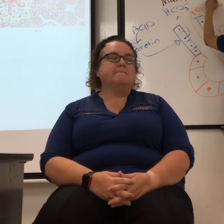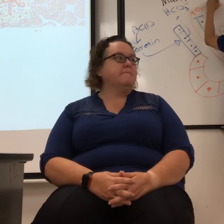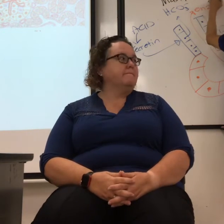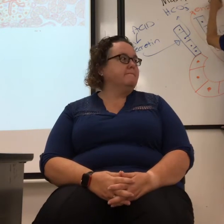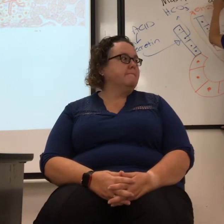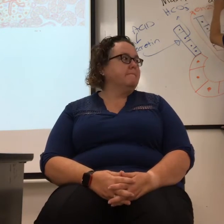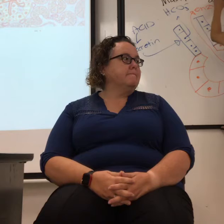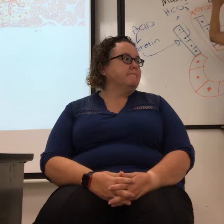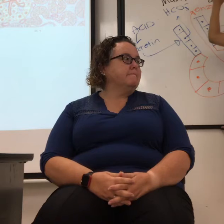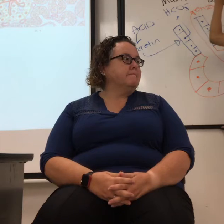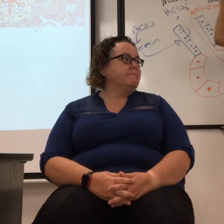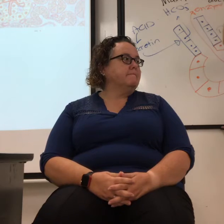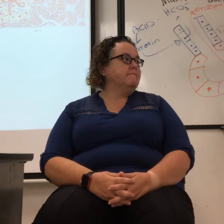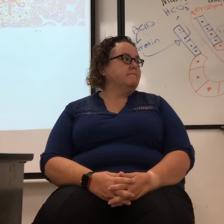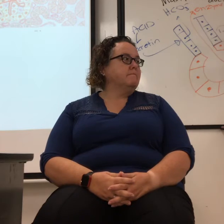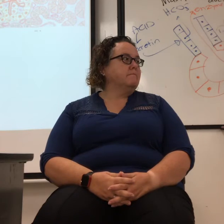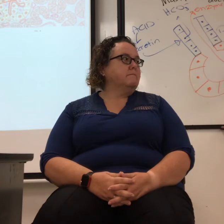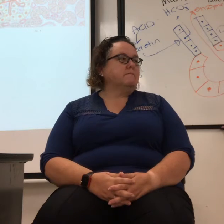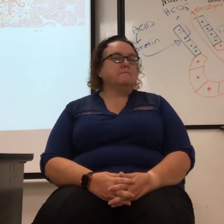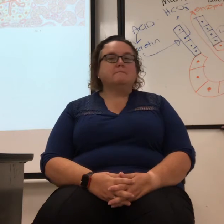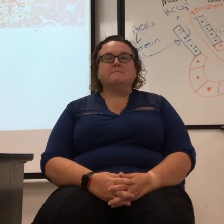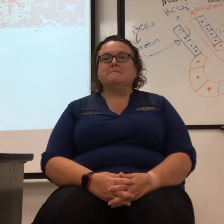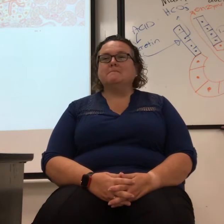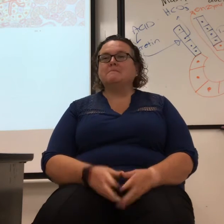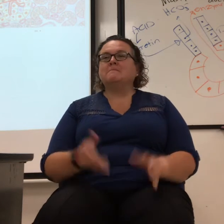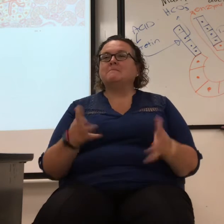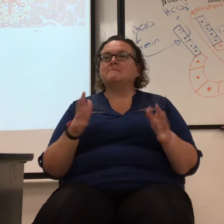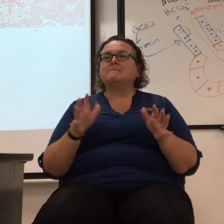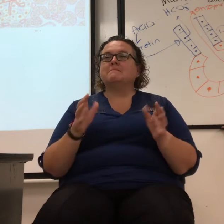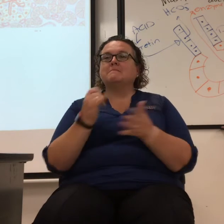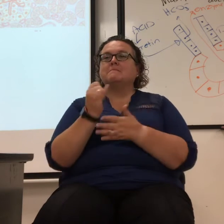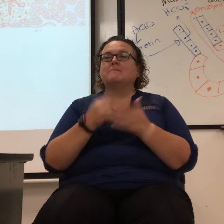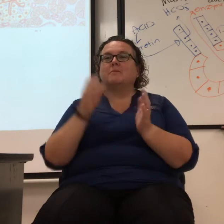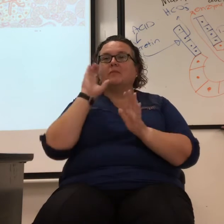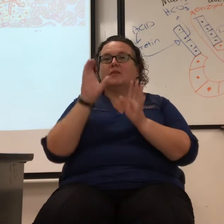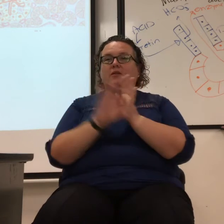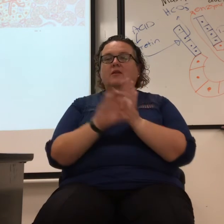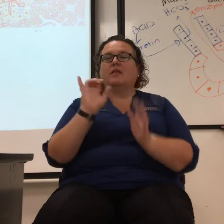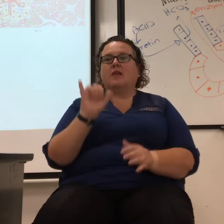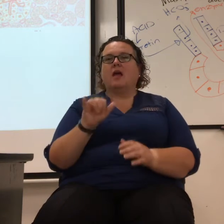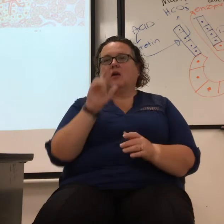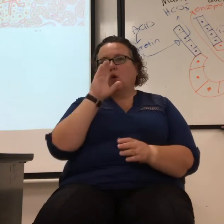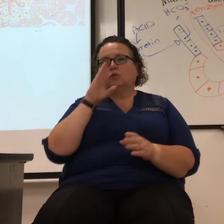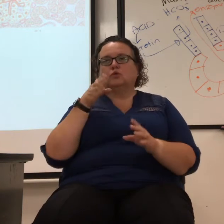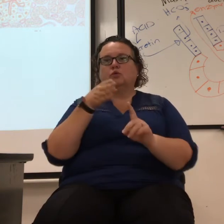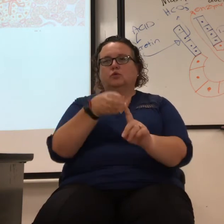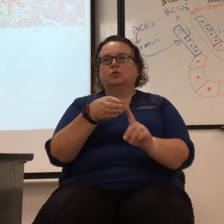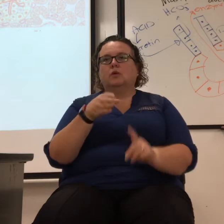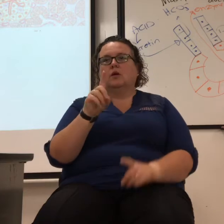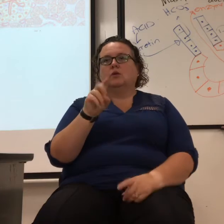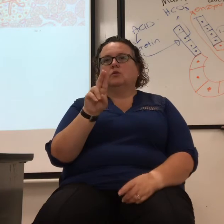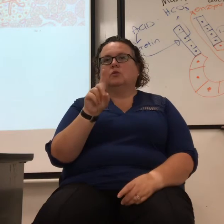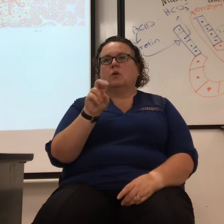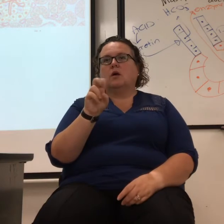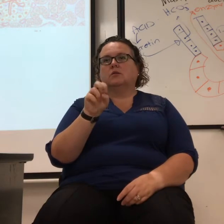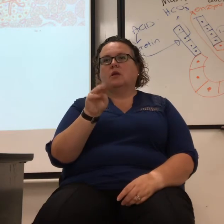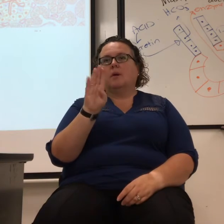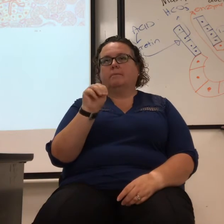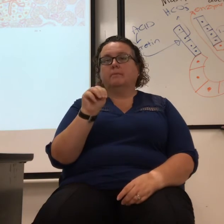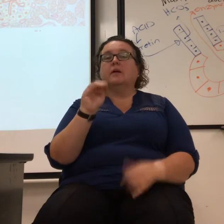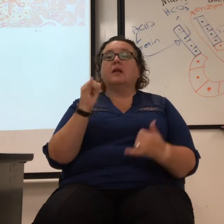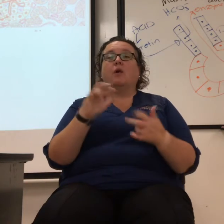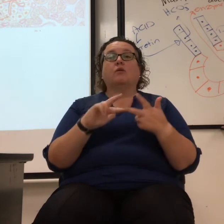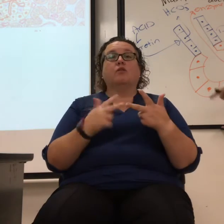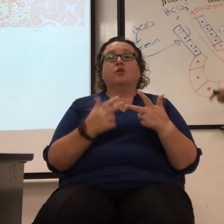I'll just write it, main pancreatic duct. And I already drew a picture of that. That goes to the duodenum. Okay. Now the third thing that doesn't use the